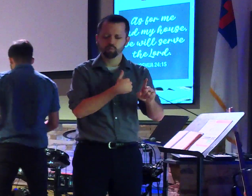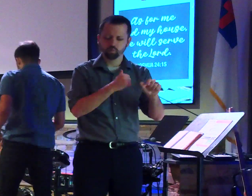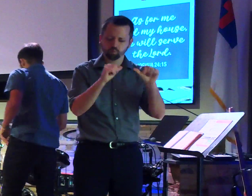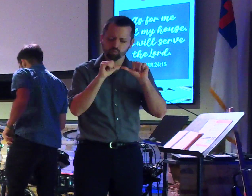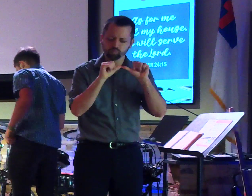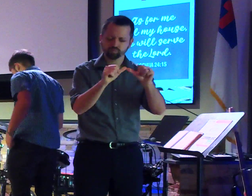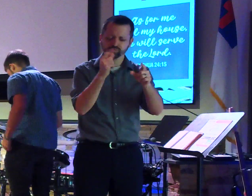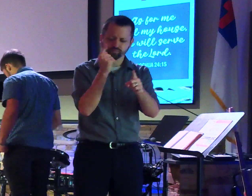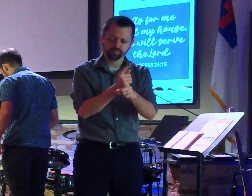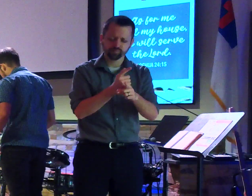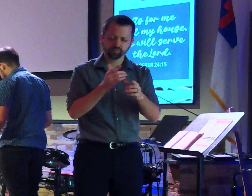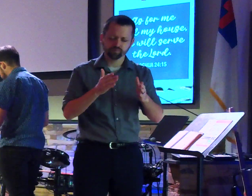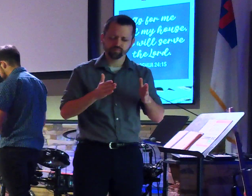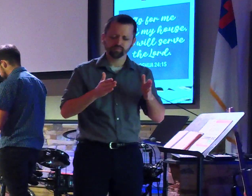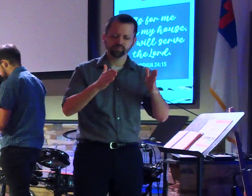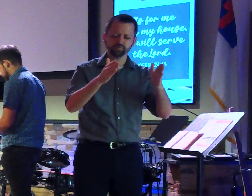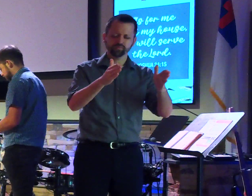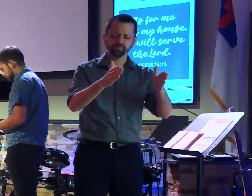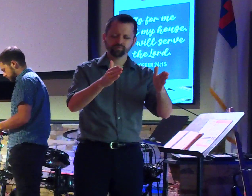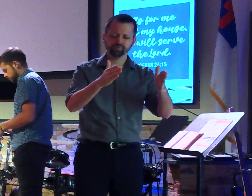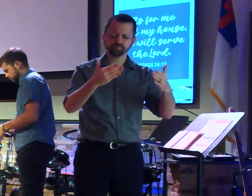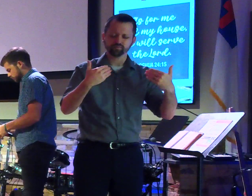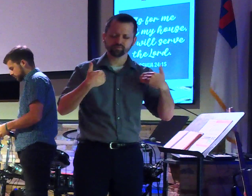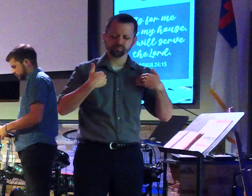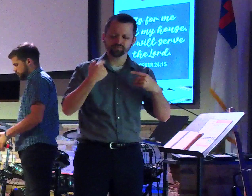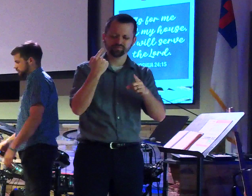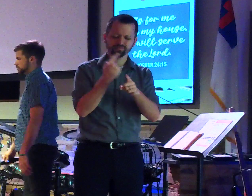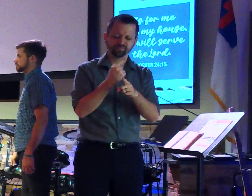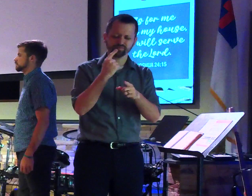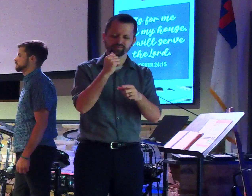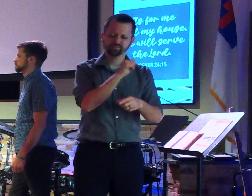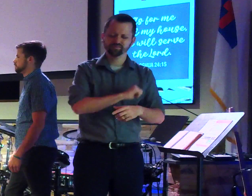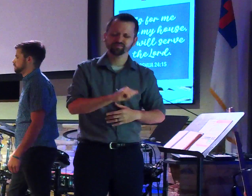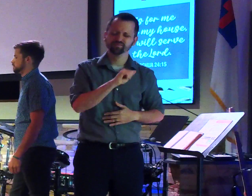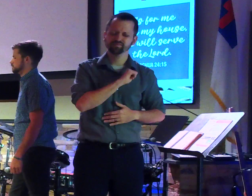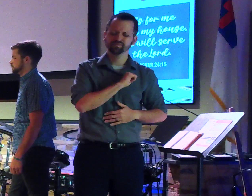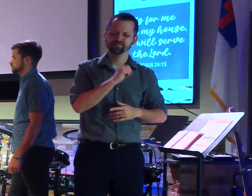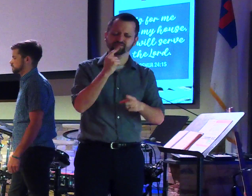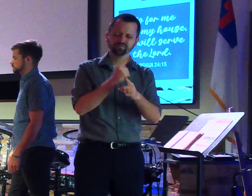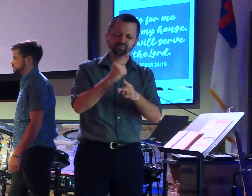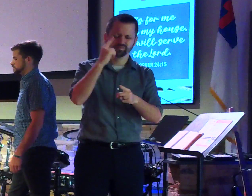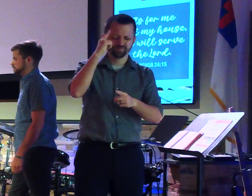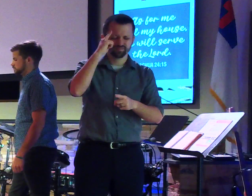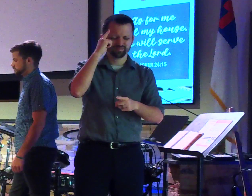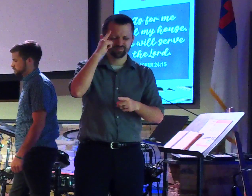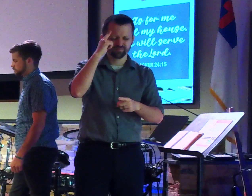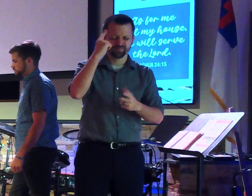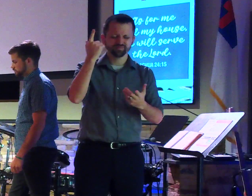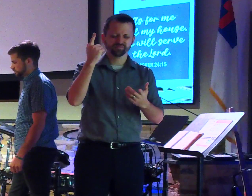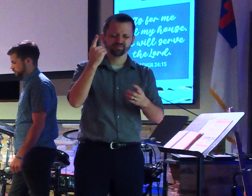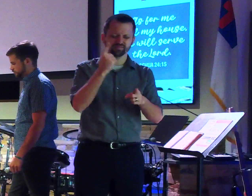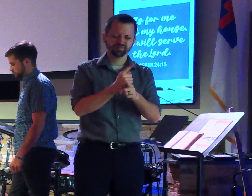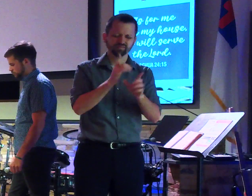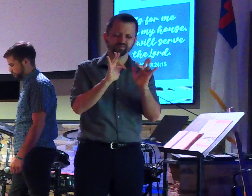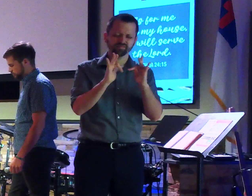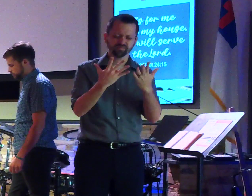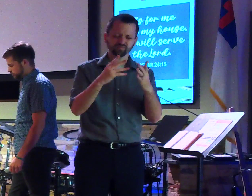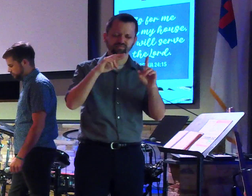direction again. Lord, by having the right attitude, the right mindset, the right biblical